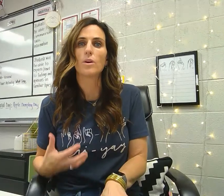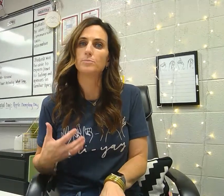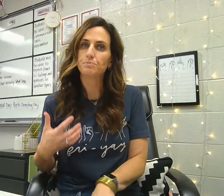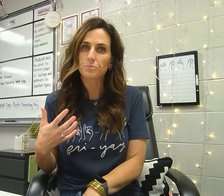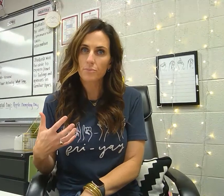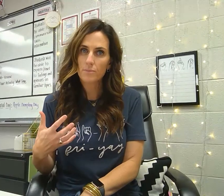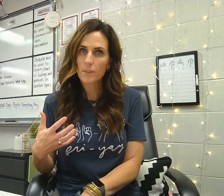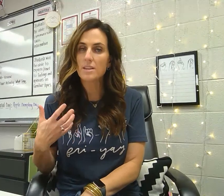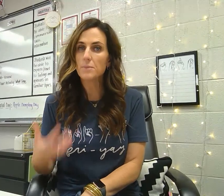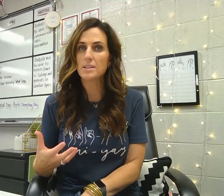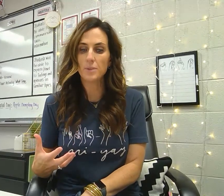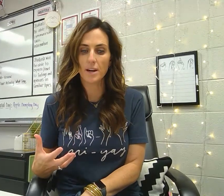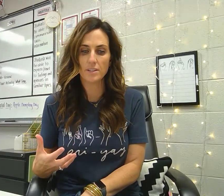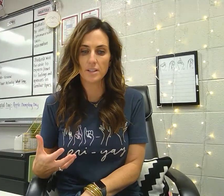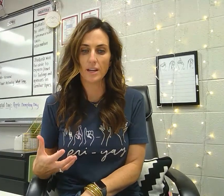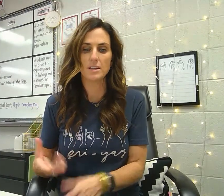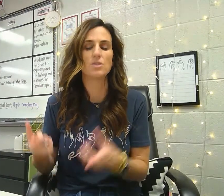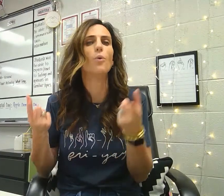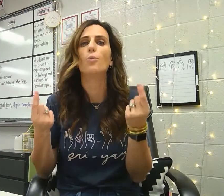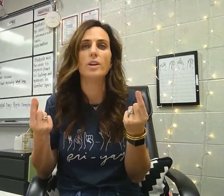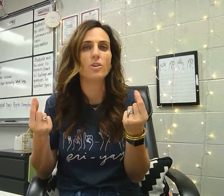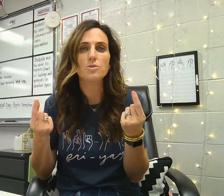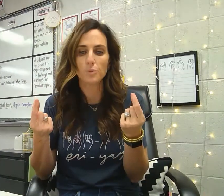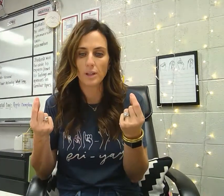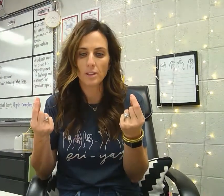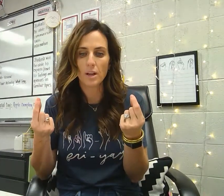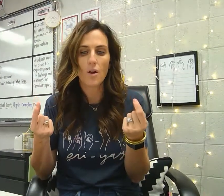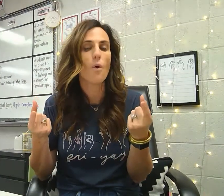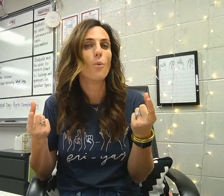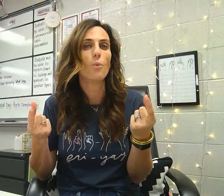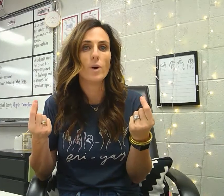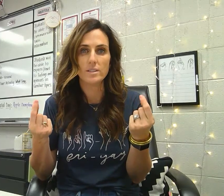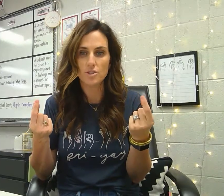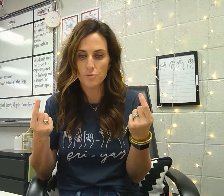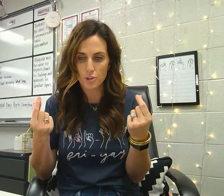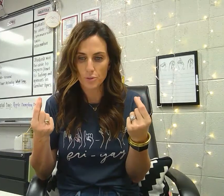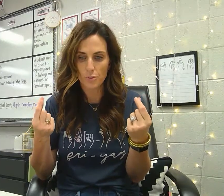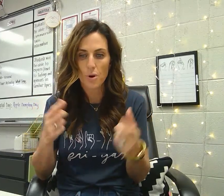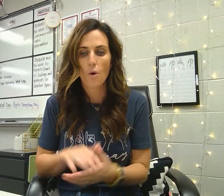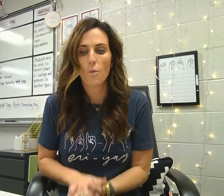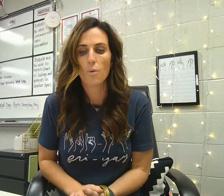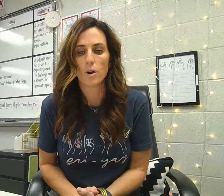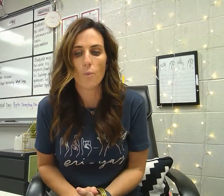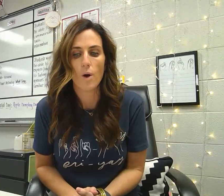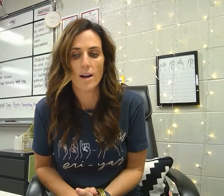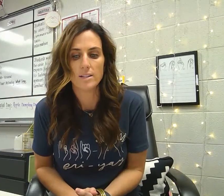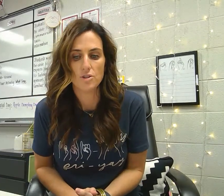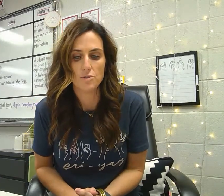or the meaning behind the sign is what are you doing? What did you do? Or why did you do